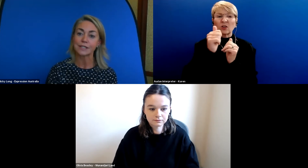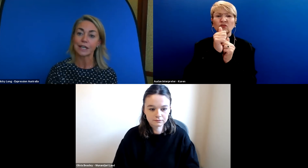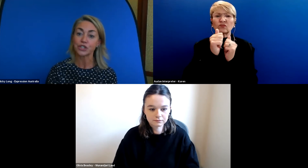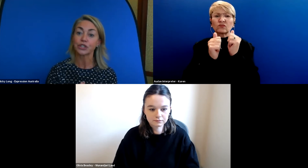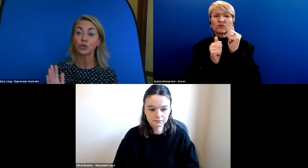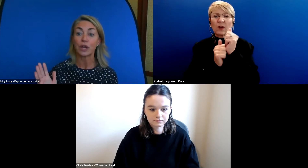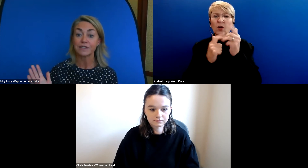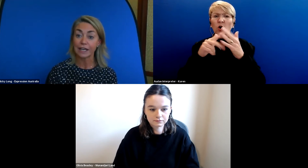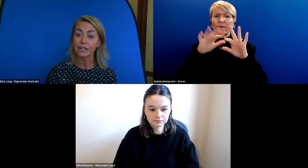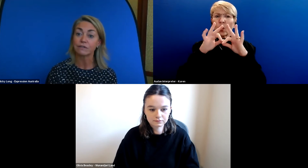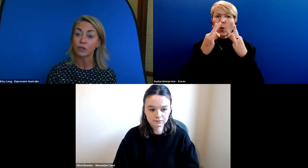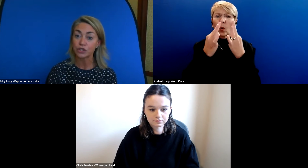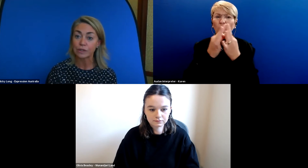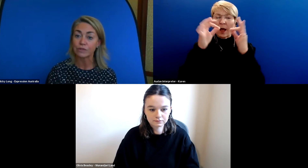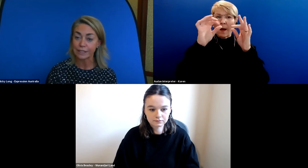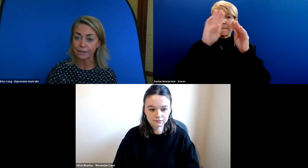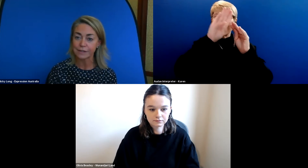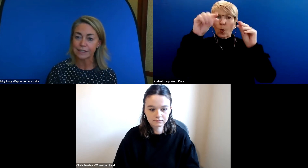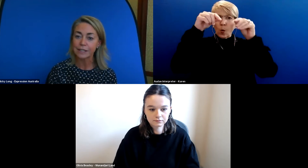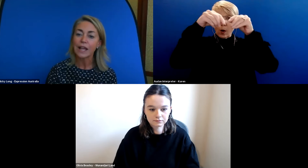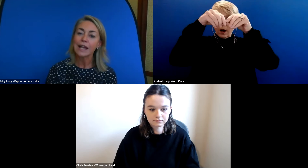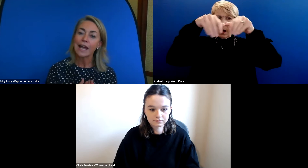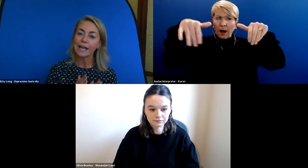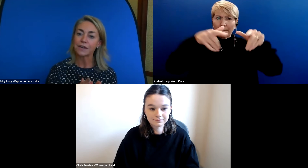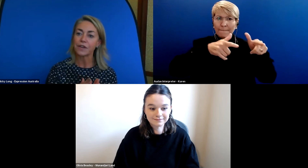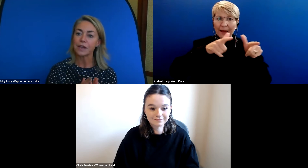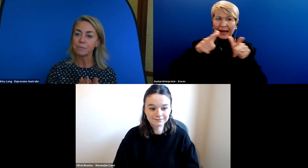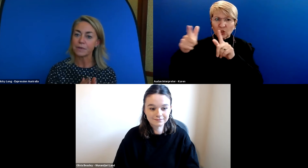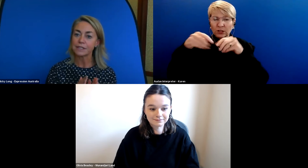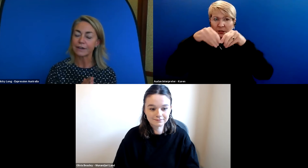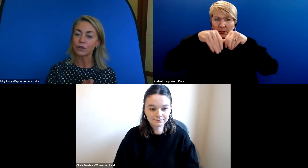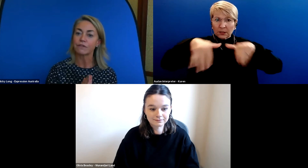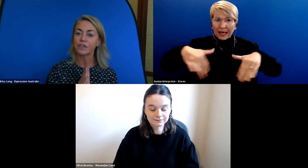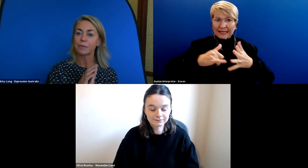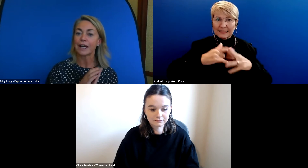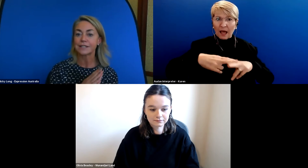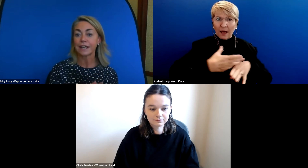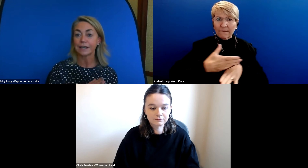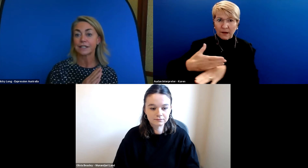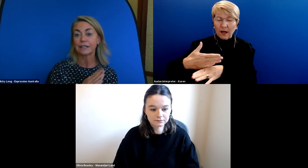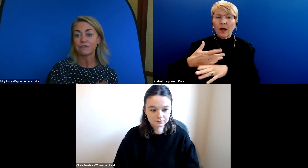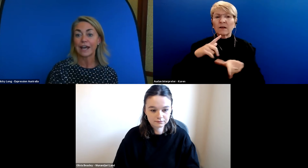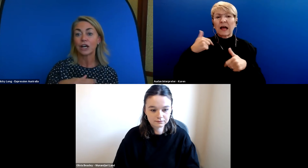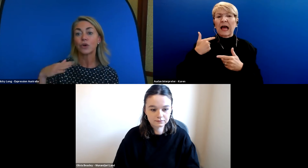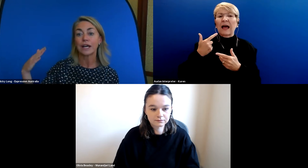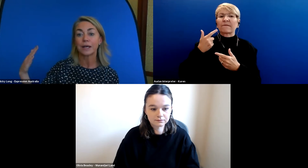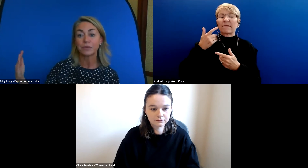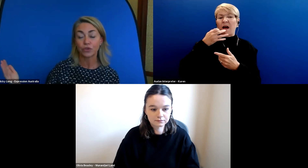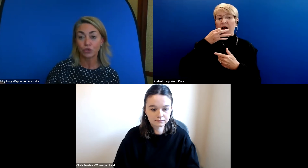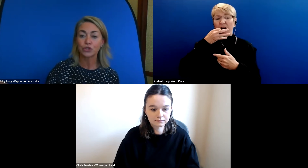our organisation who have taken a voluntary redundancy, and several of them are starting to leave